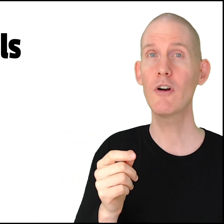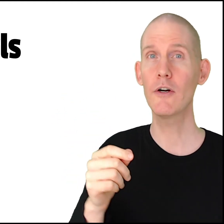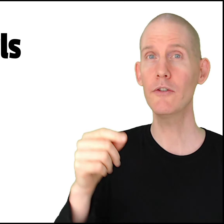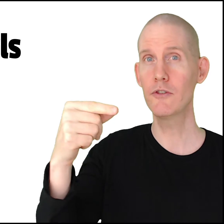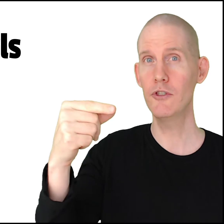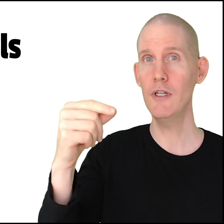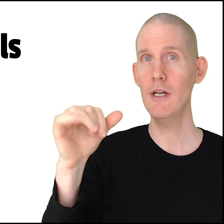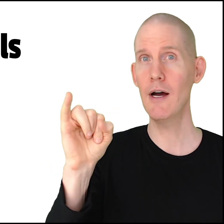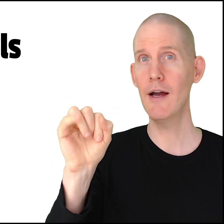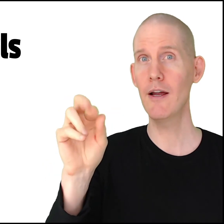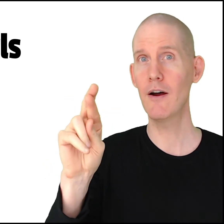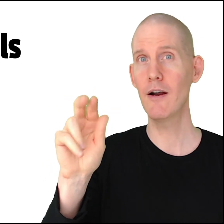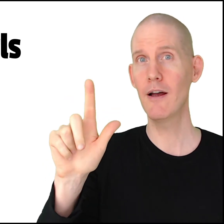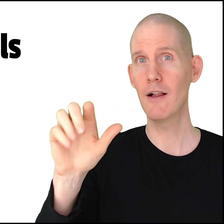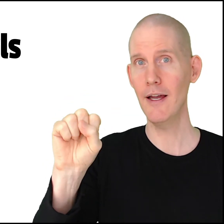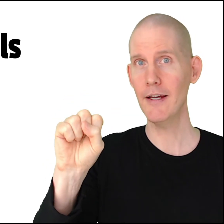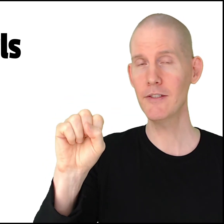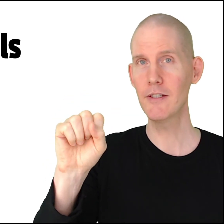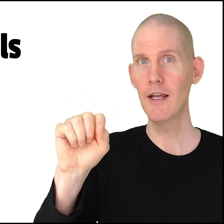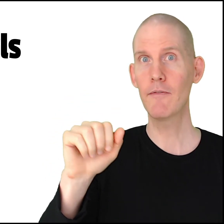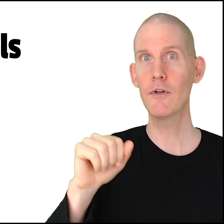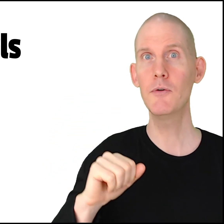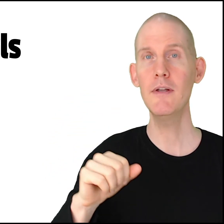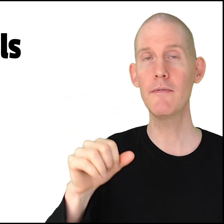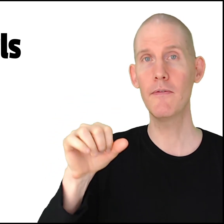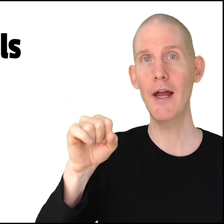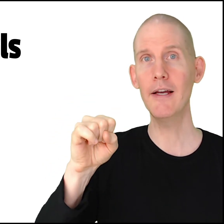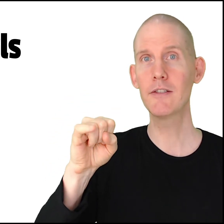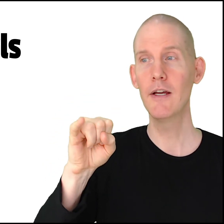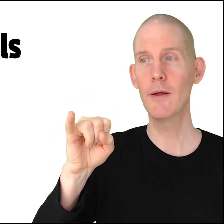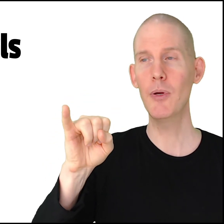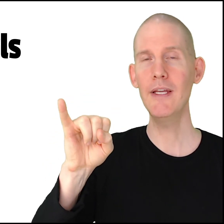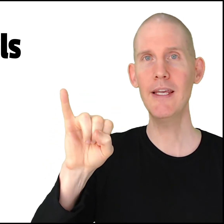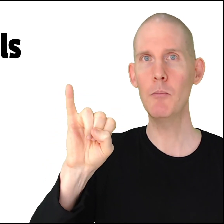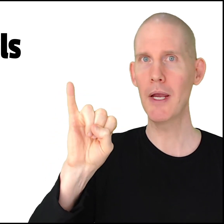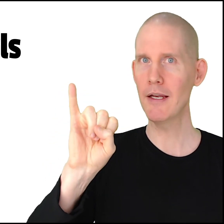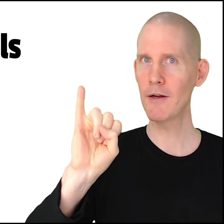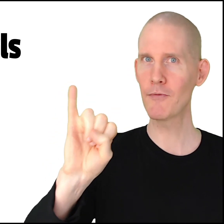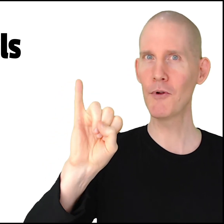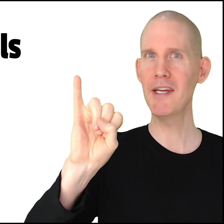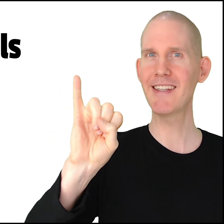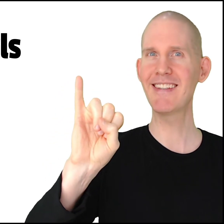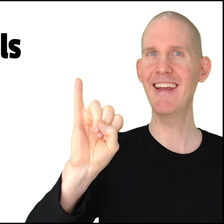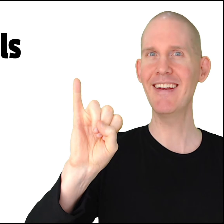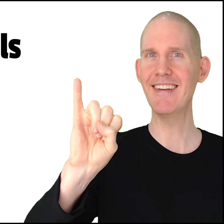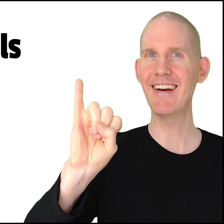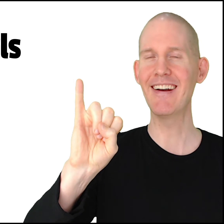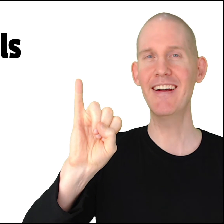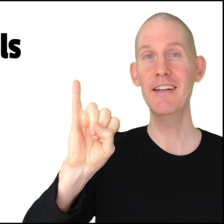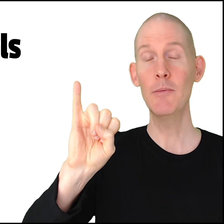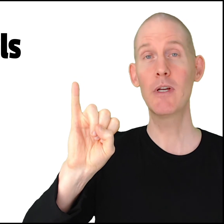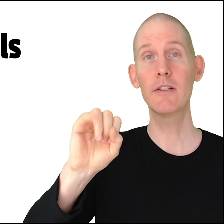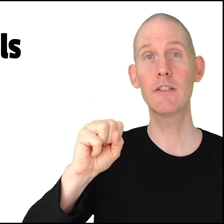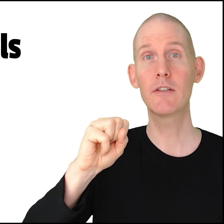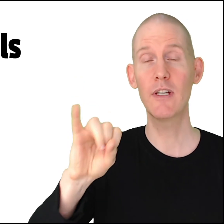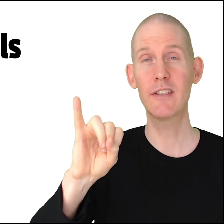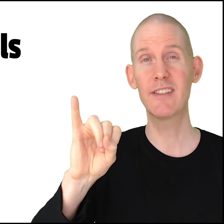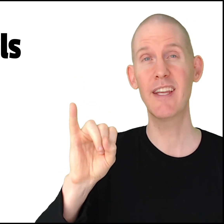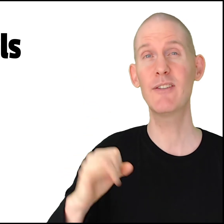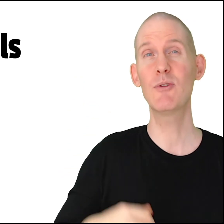girls, Girls, if they're doing it fast, the pinky may not fully extend, all right? Because it takes too